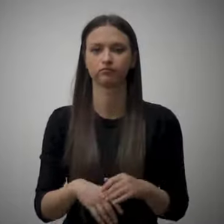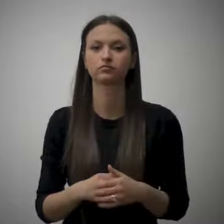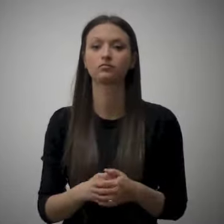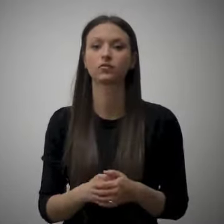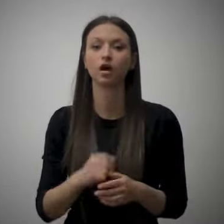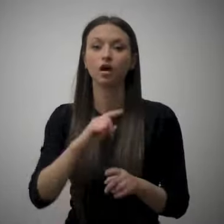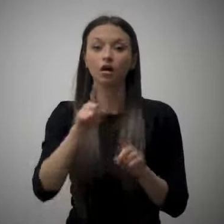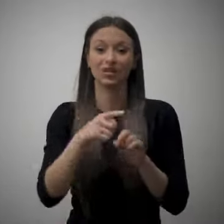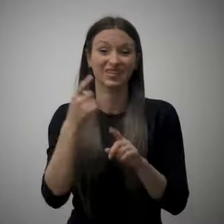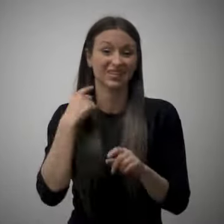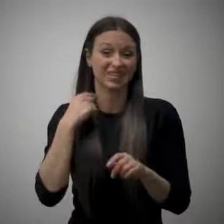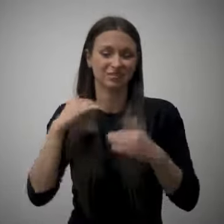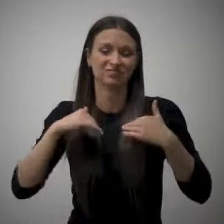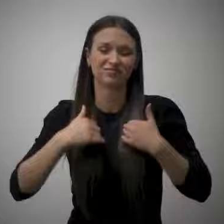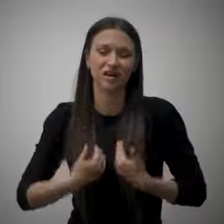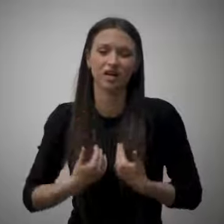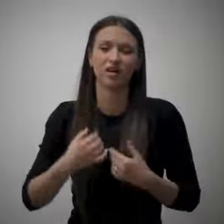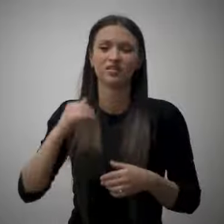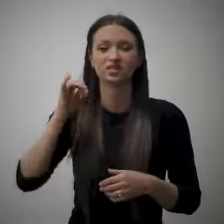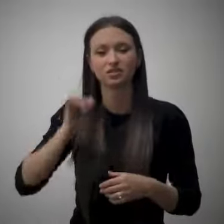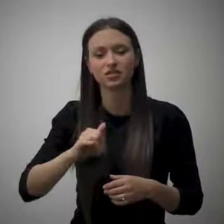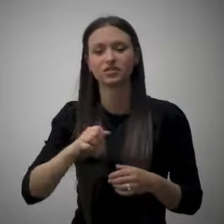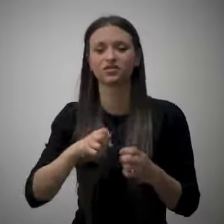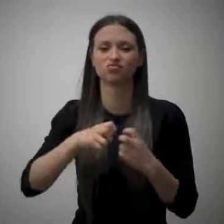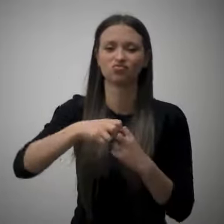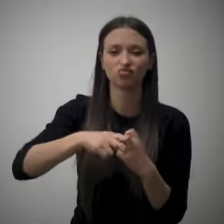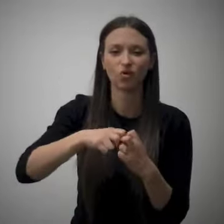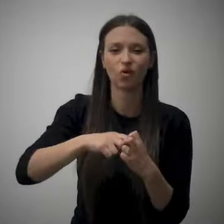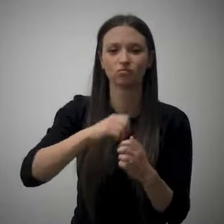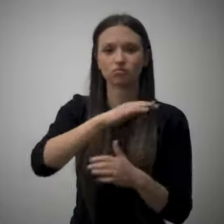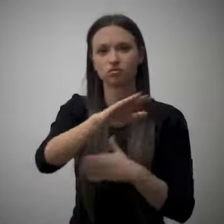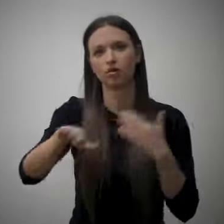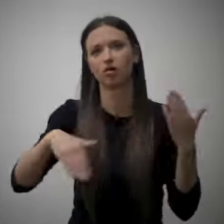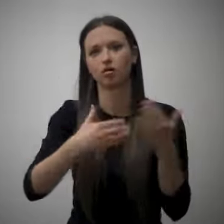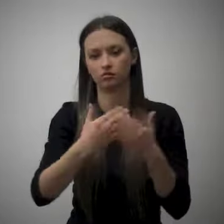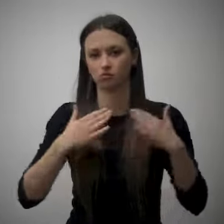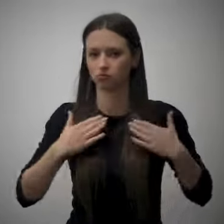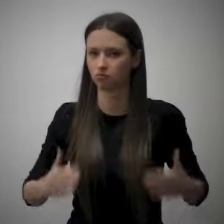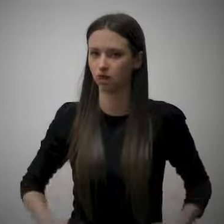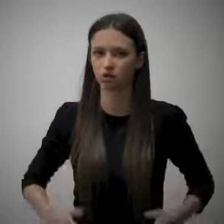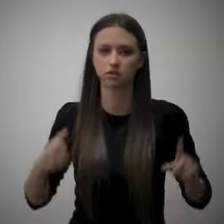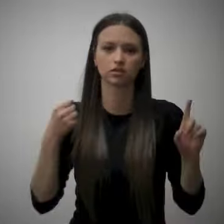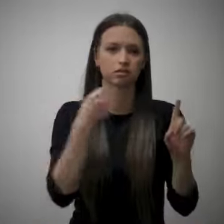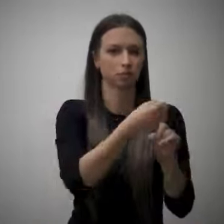are tired, stiff, and worn, our whole system is impacted.